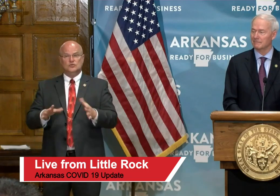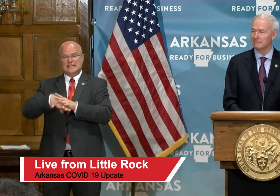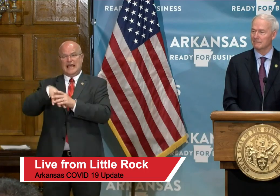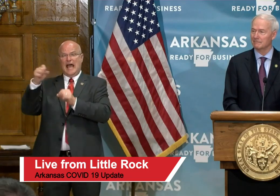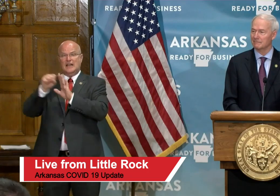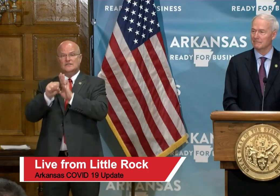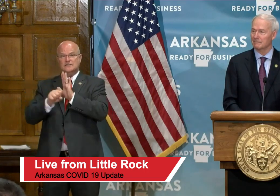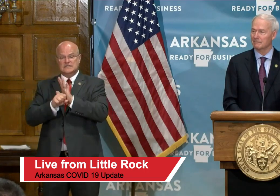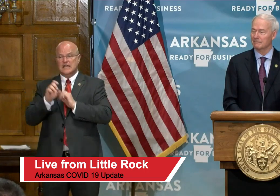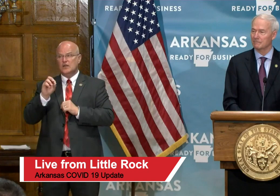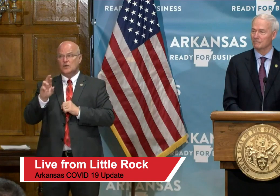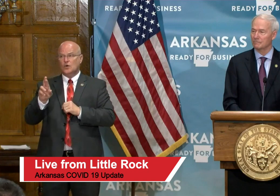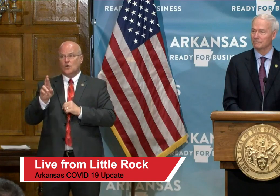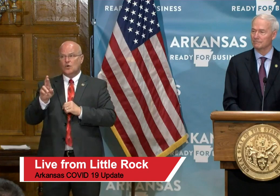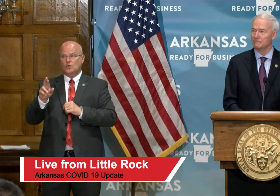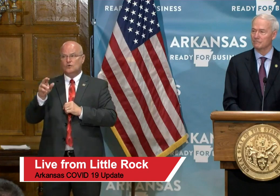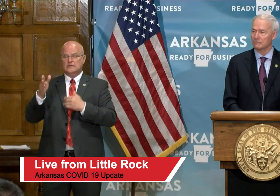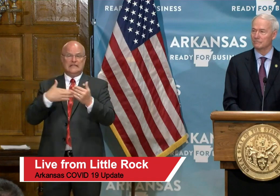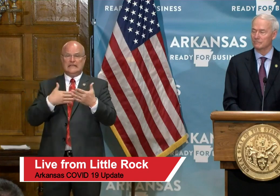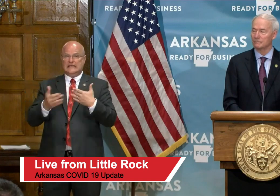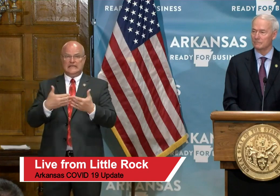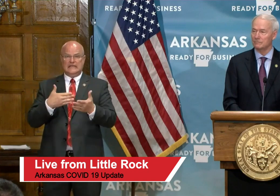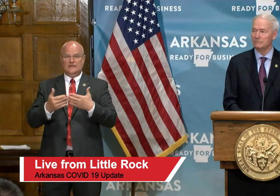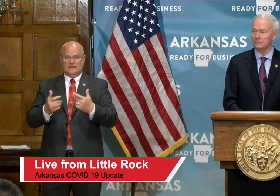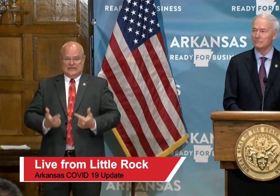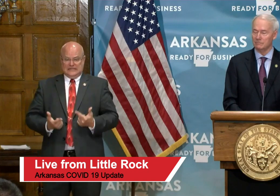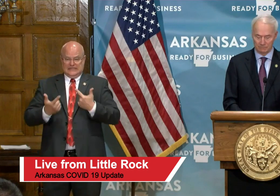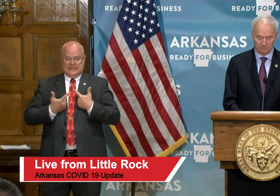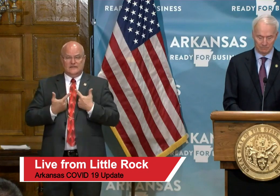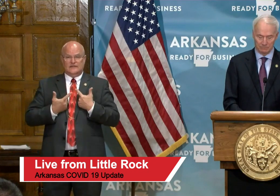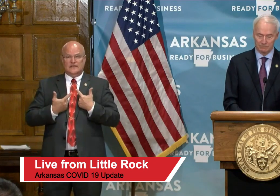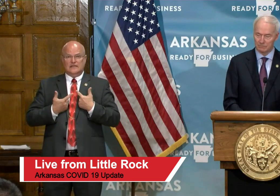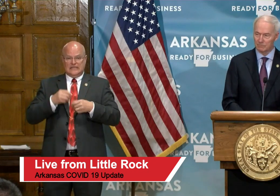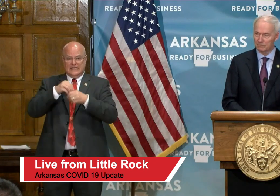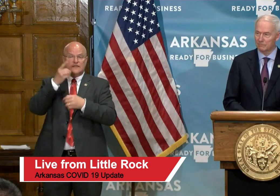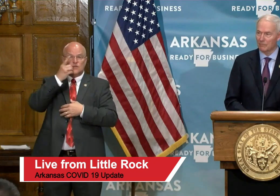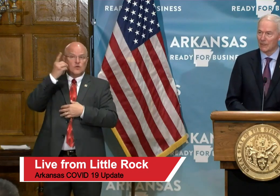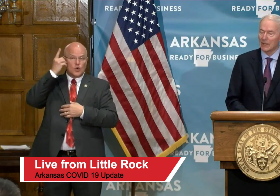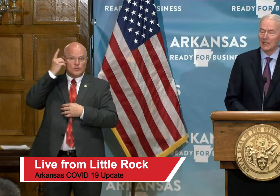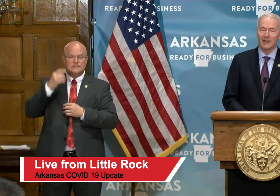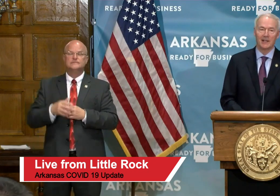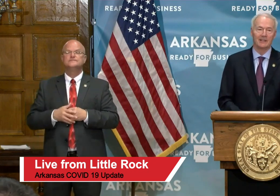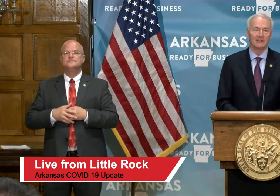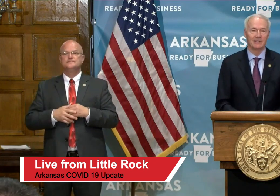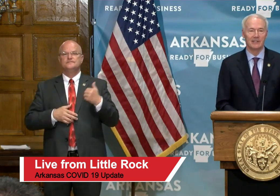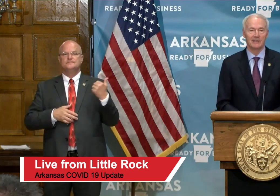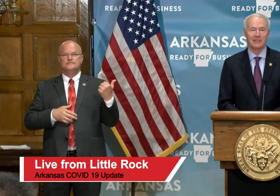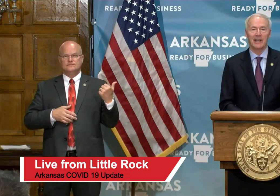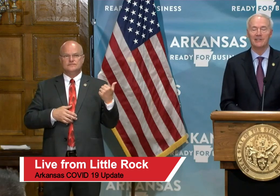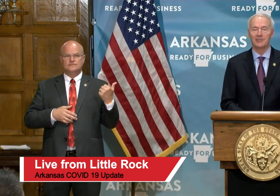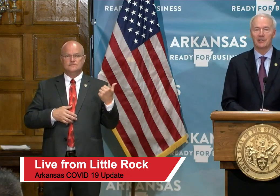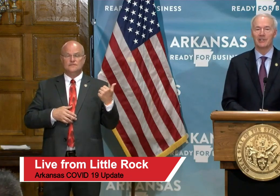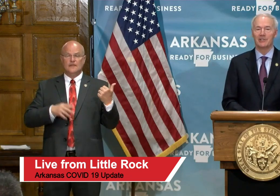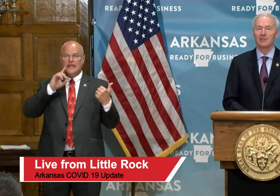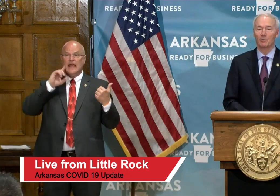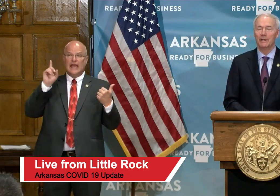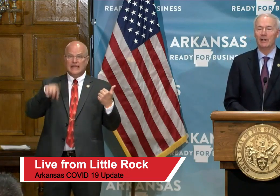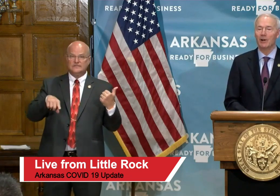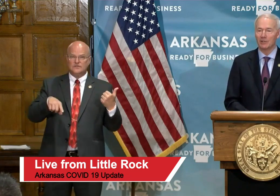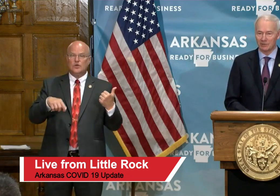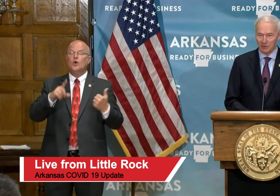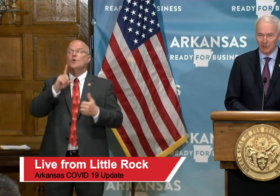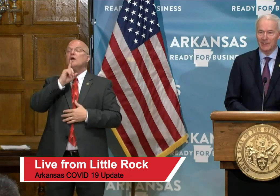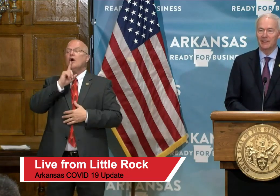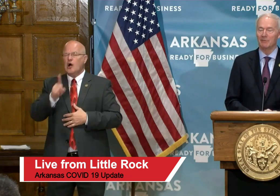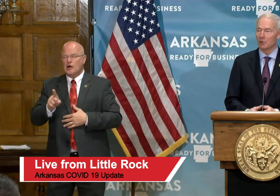of state or even just living in the dormitories? The answer is